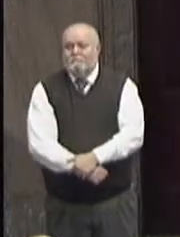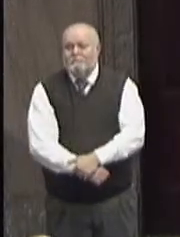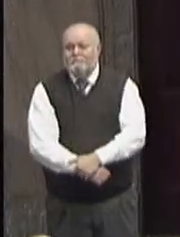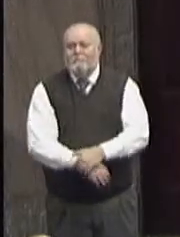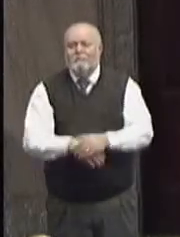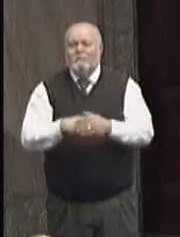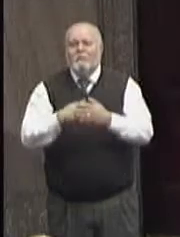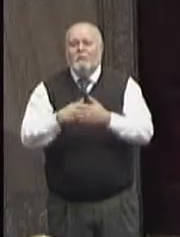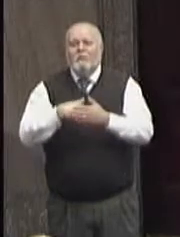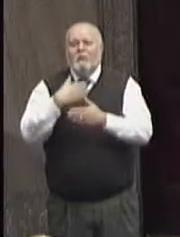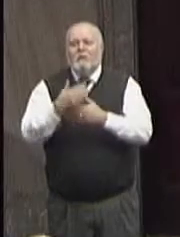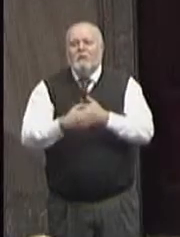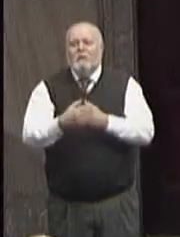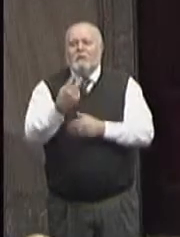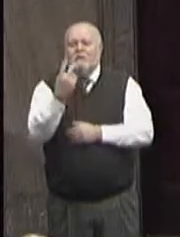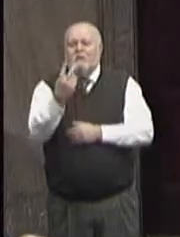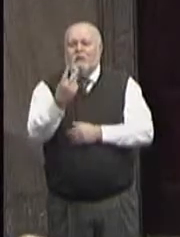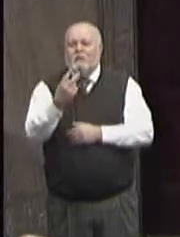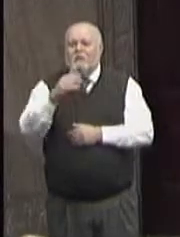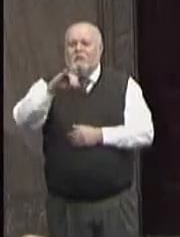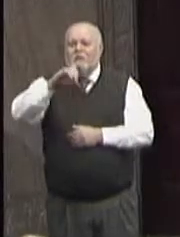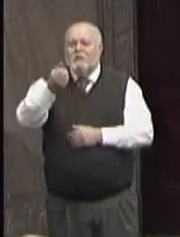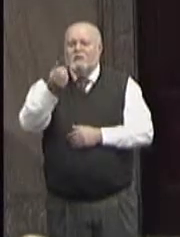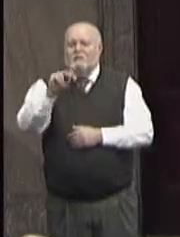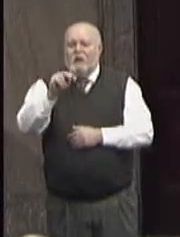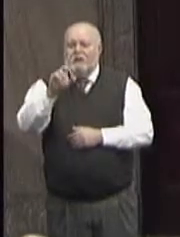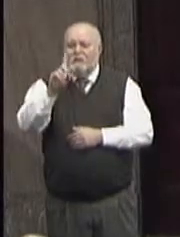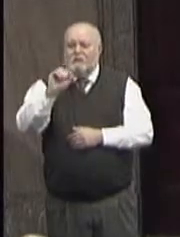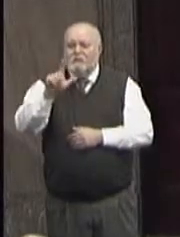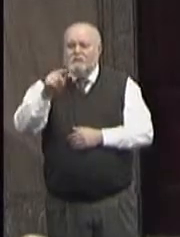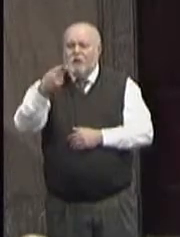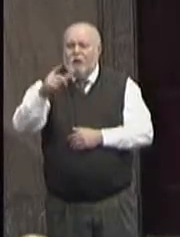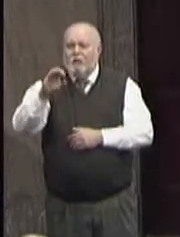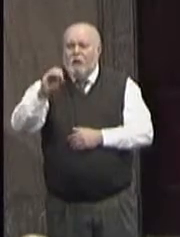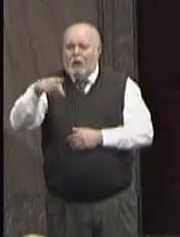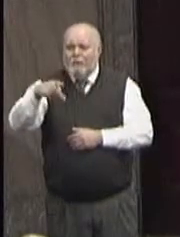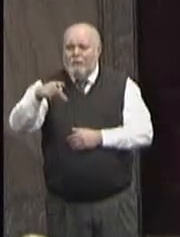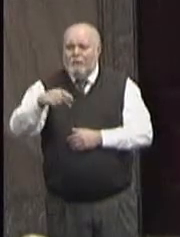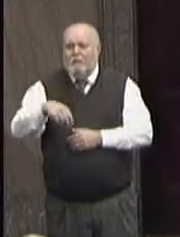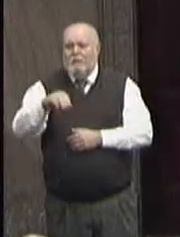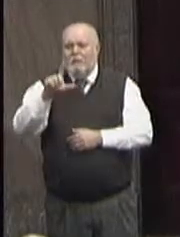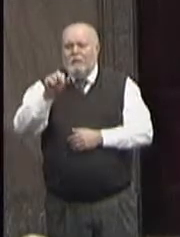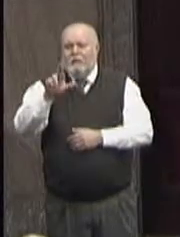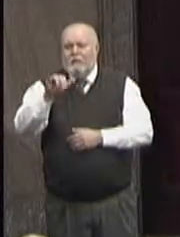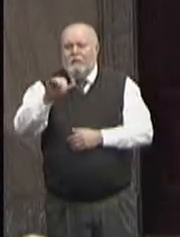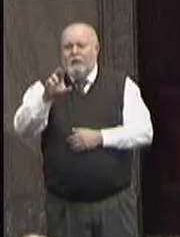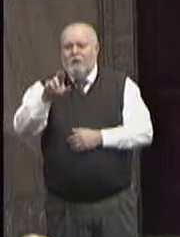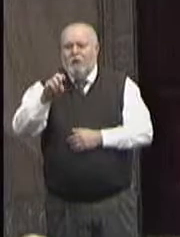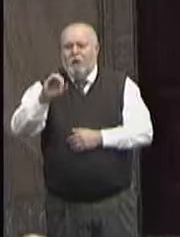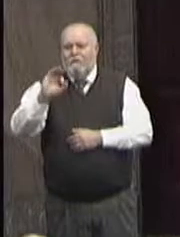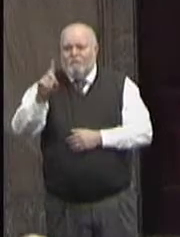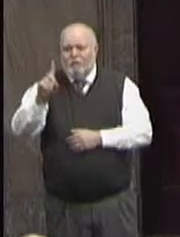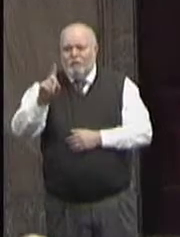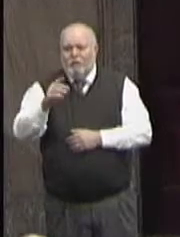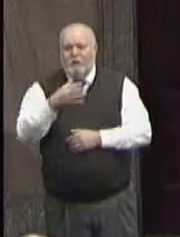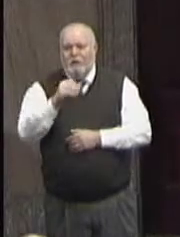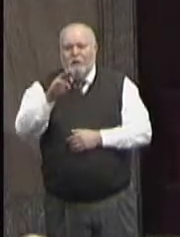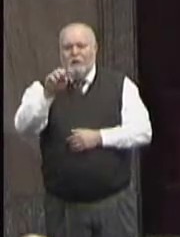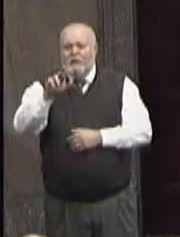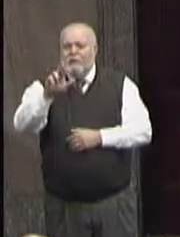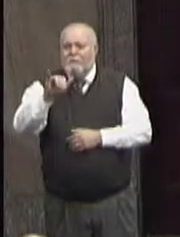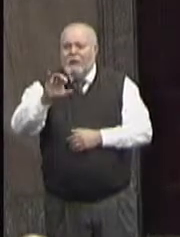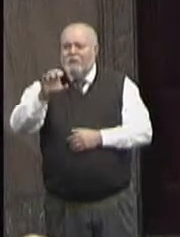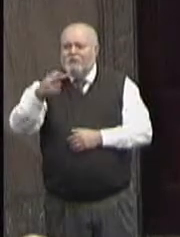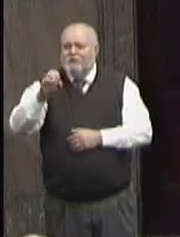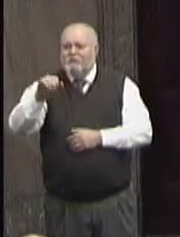Our next three speakers are Jonathan Dahlhoff, Larry Crawford, and Mary